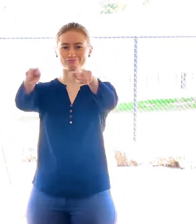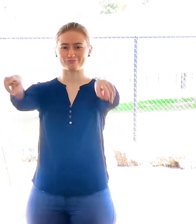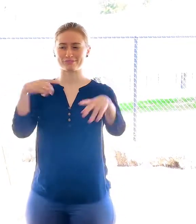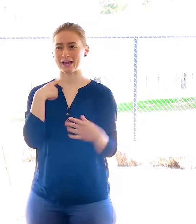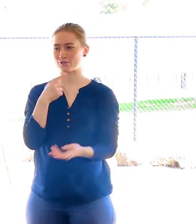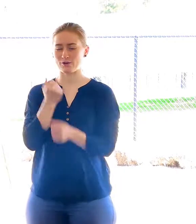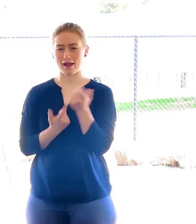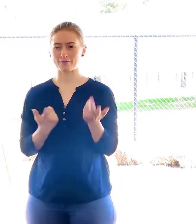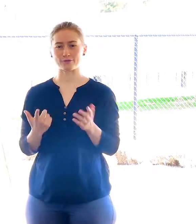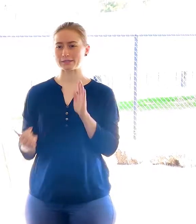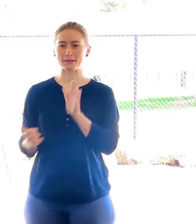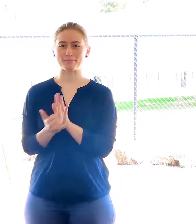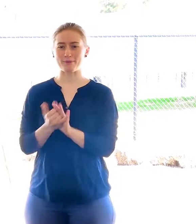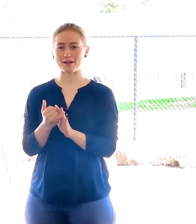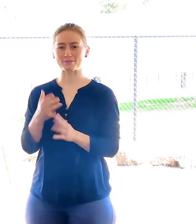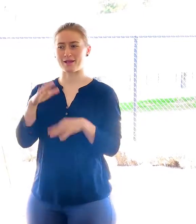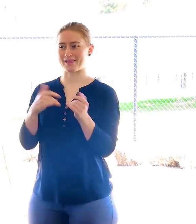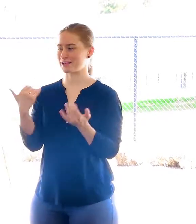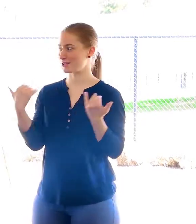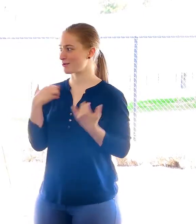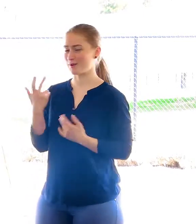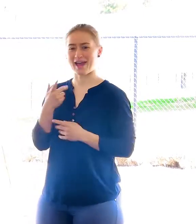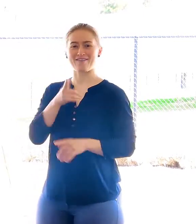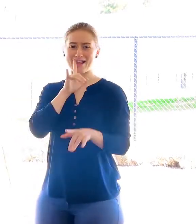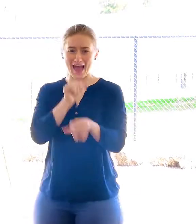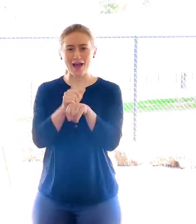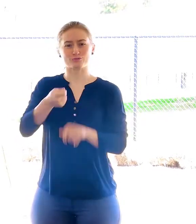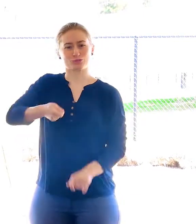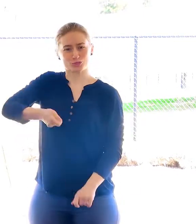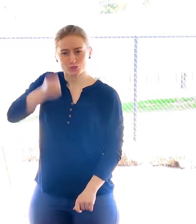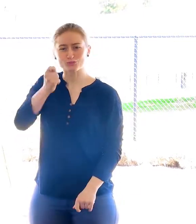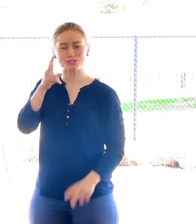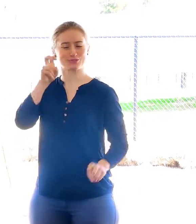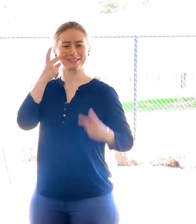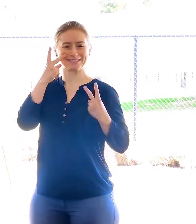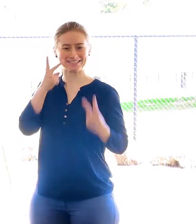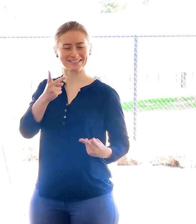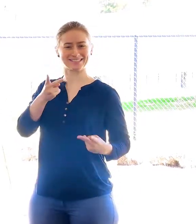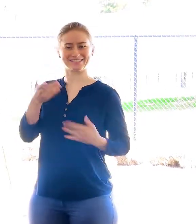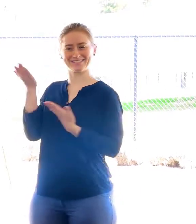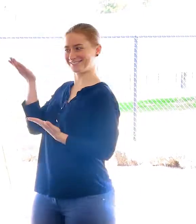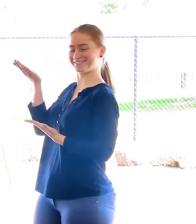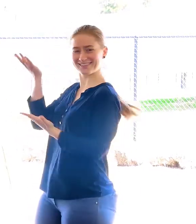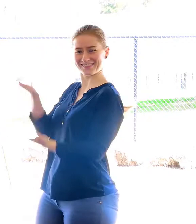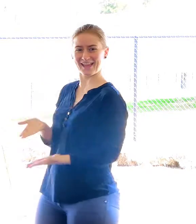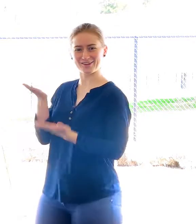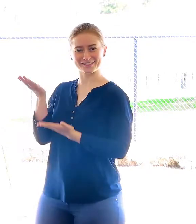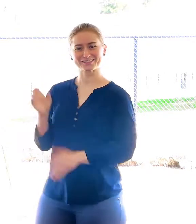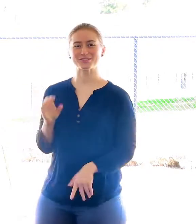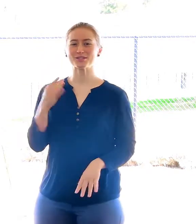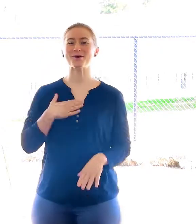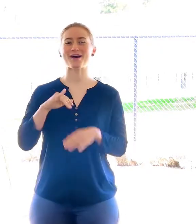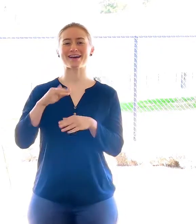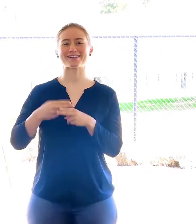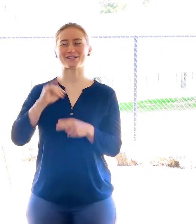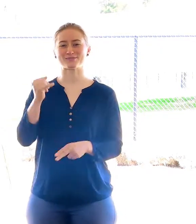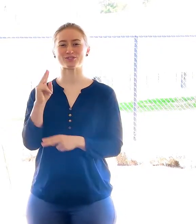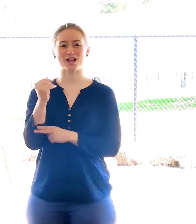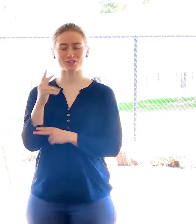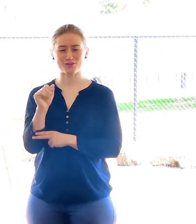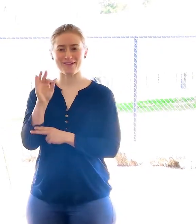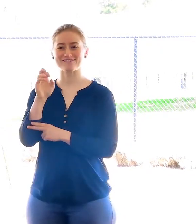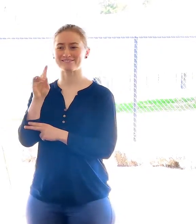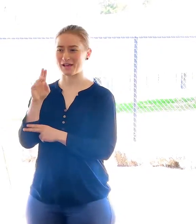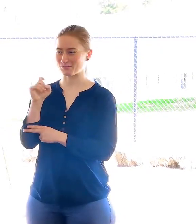we couldn't do it unless we had a cartoonishly large switch that we could all switch, and there it is. So my name is Joshua Feldmark. I